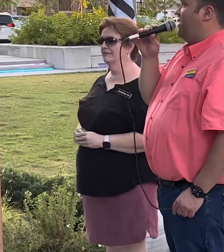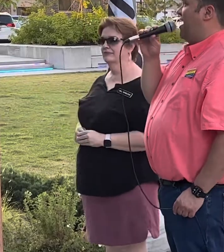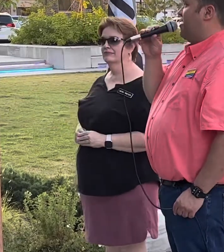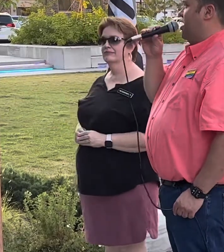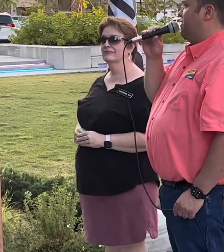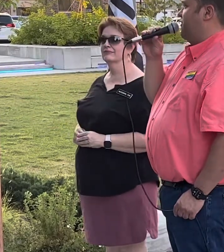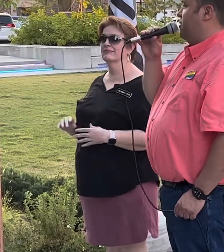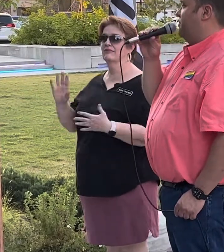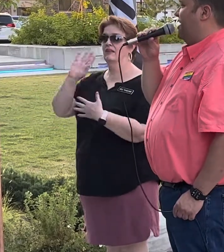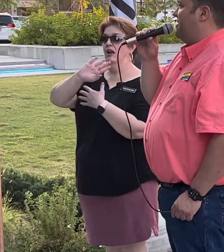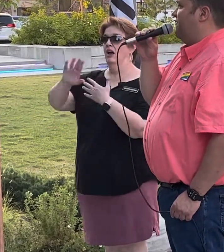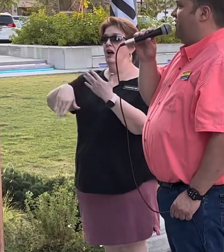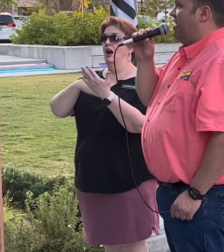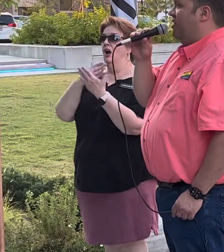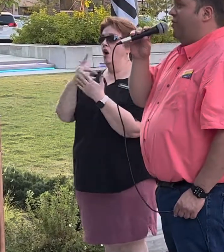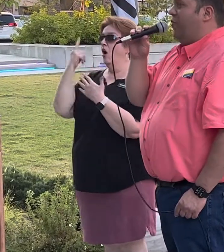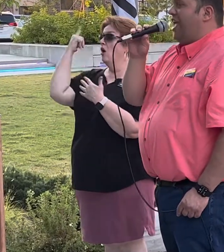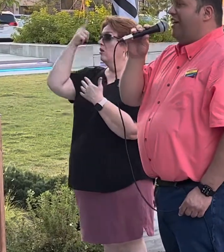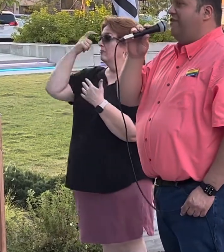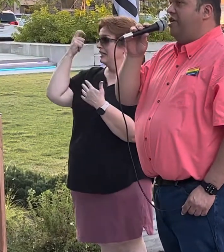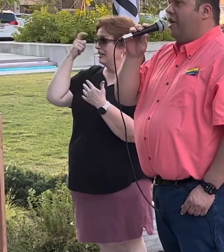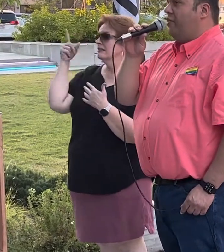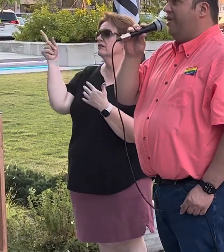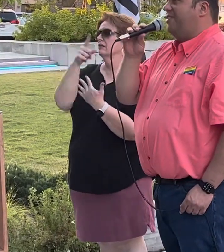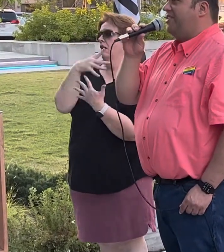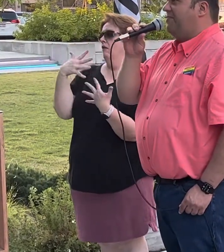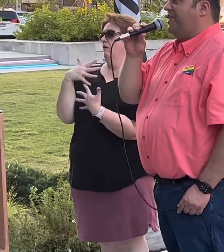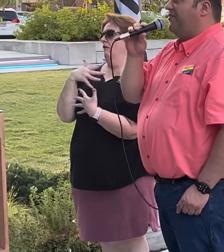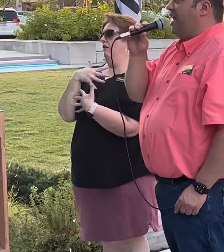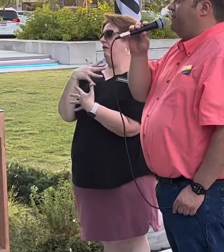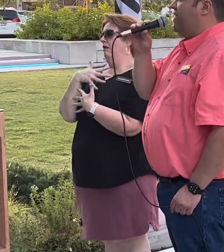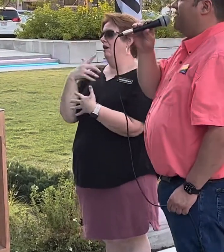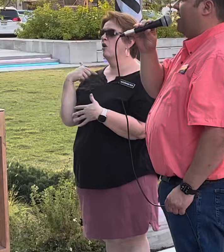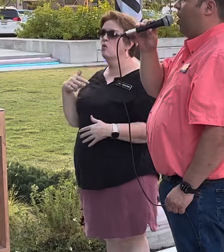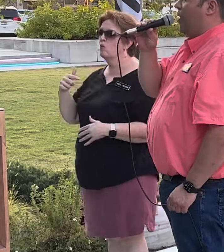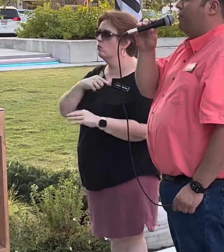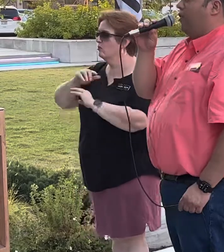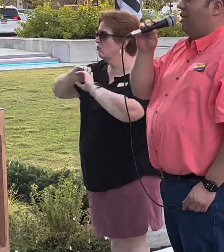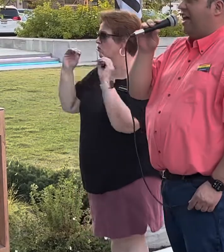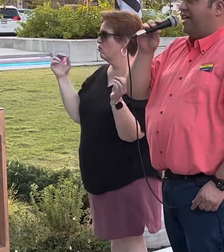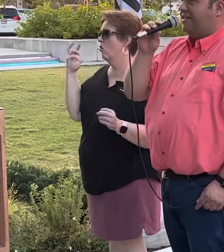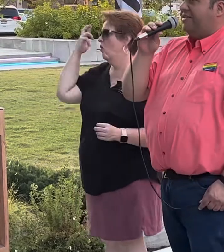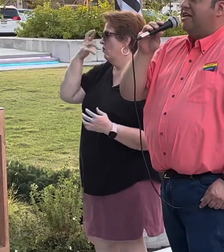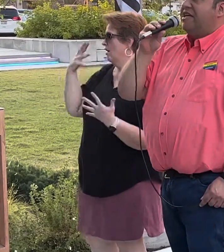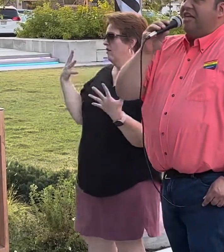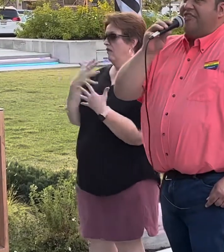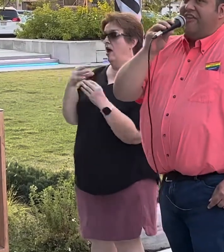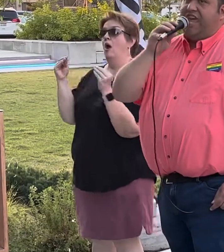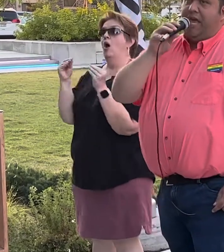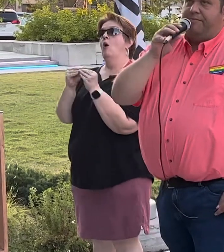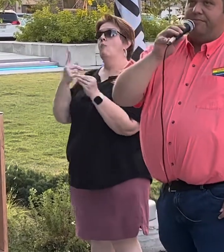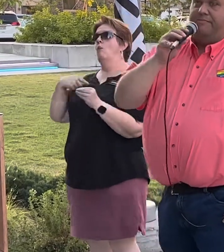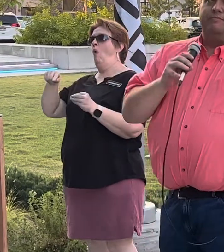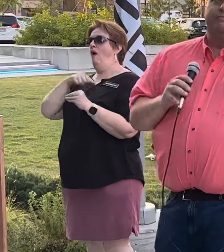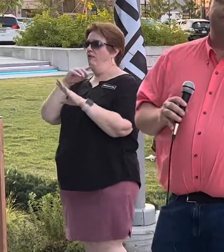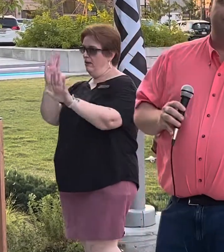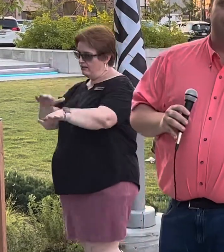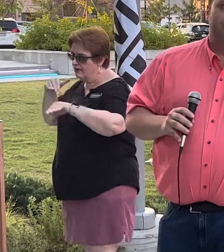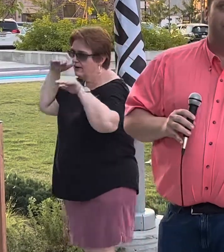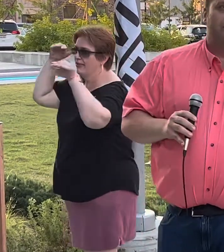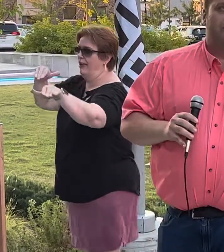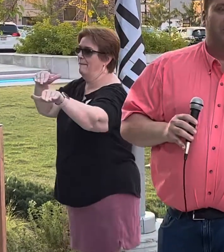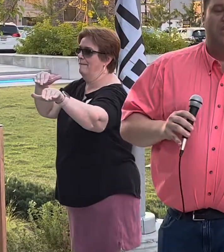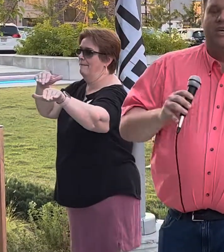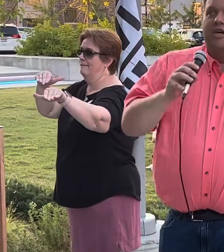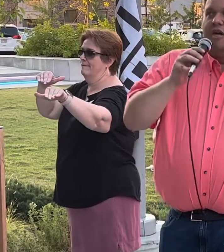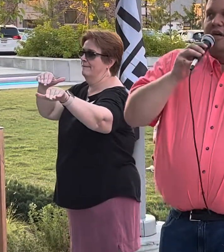All of that comes from a place of fear, and we have no reason to be afraid because there are more of us than them.